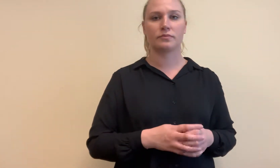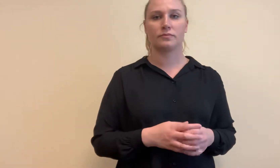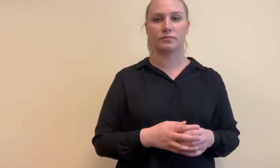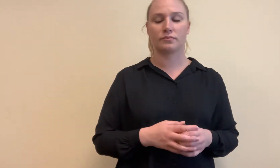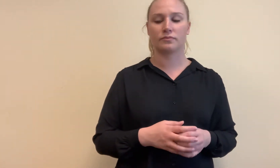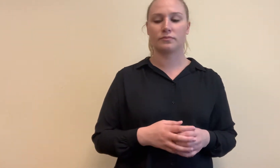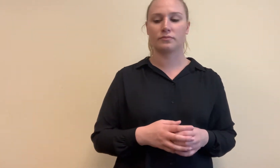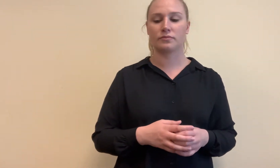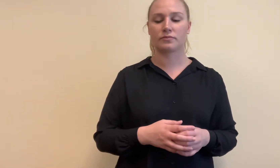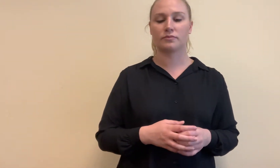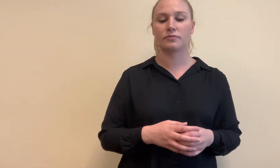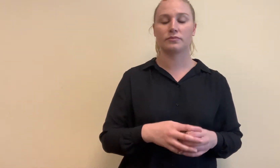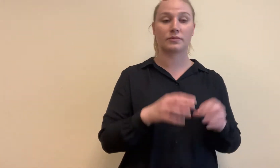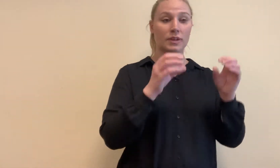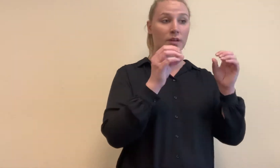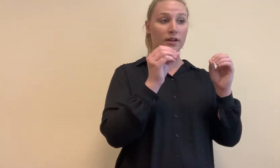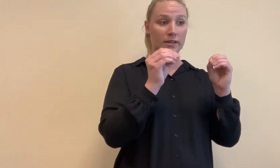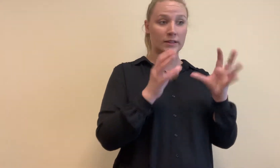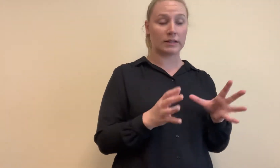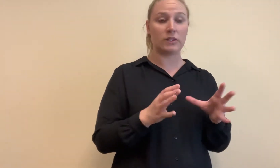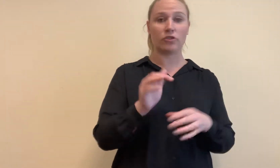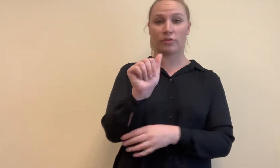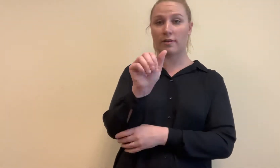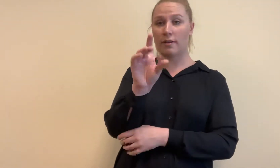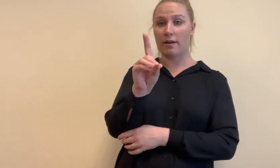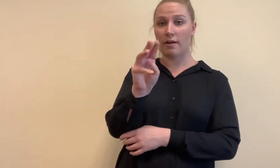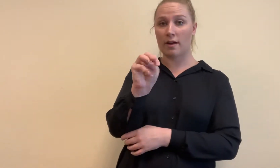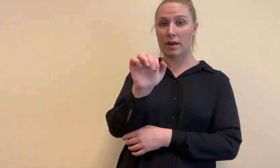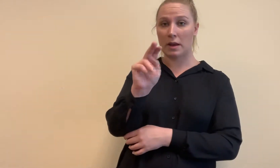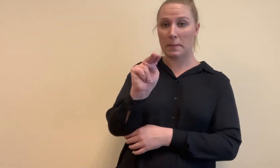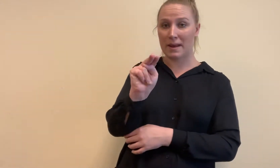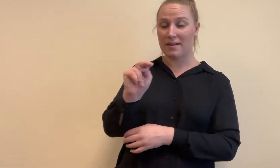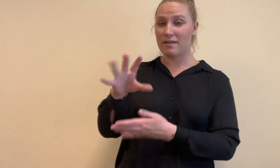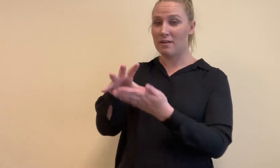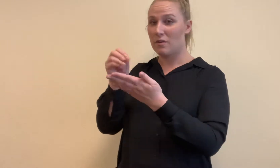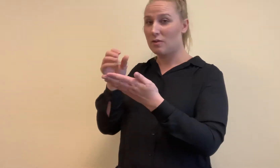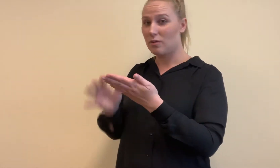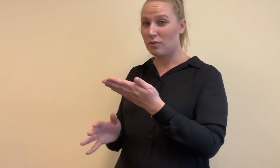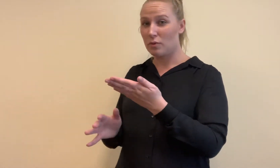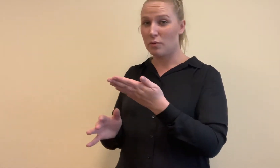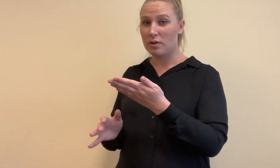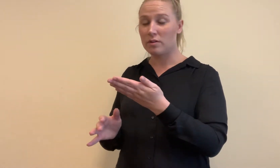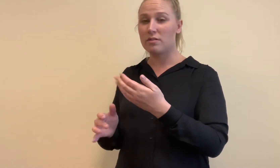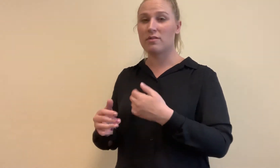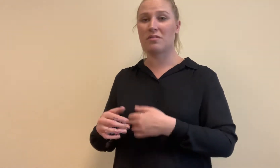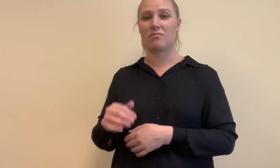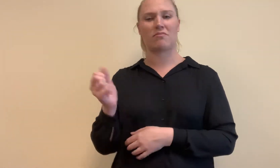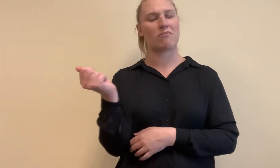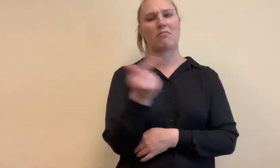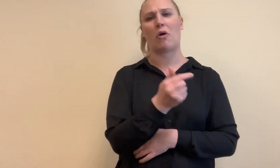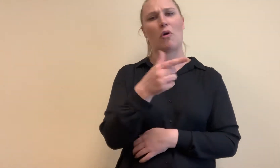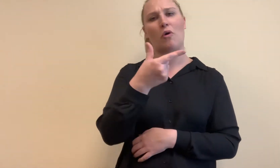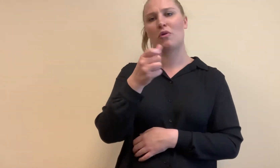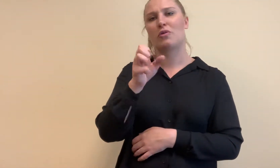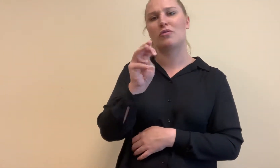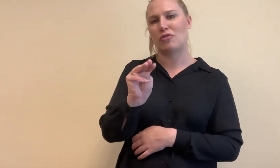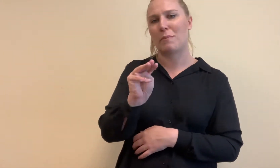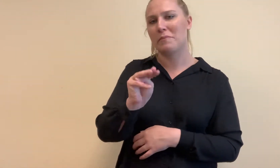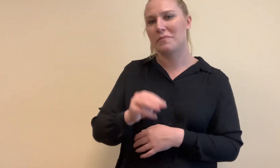I have gems of administrators, and I have lots of gems in students. I have the gems of the opportunity already in